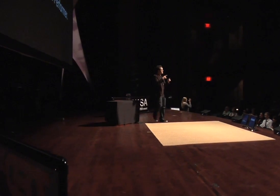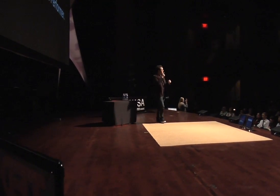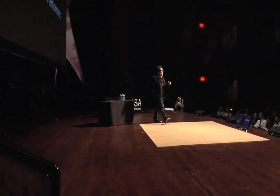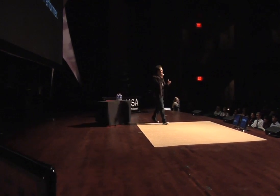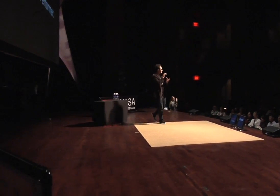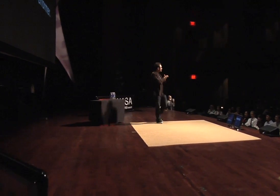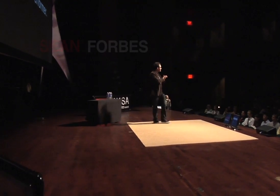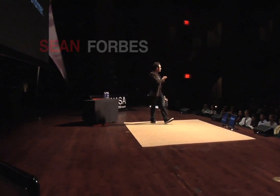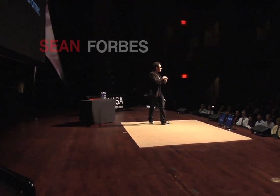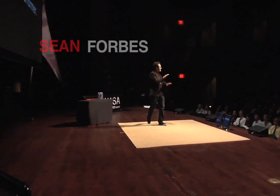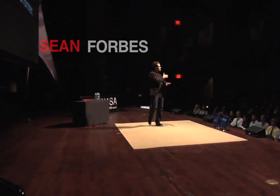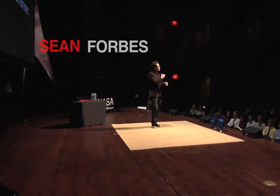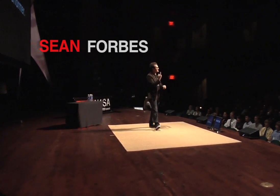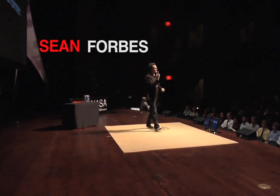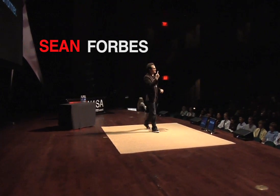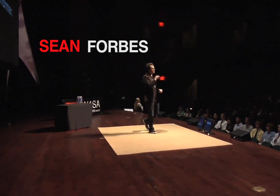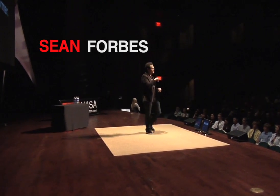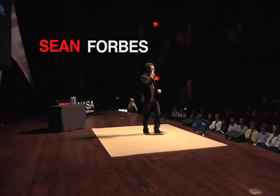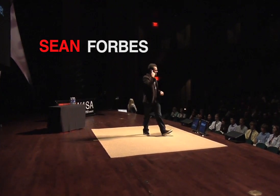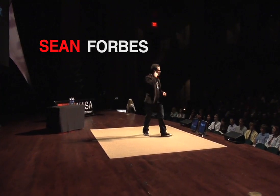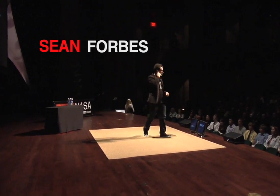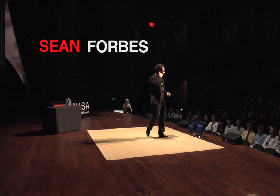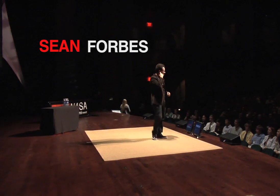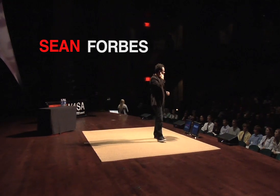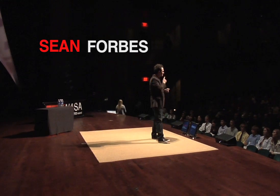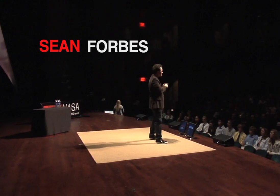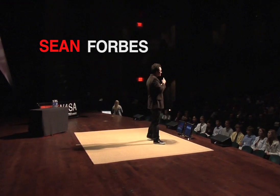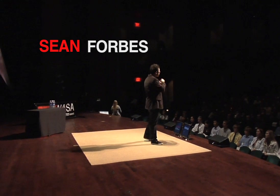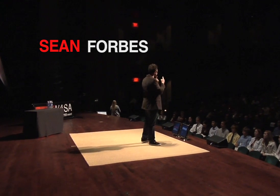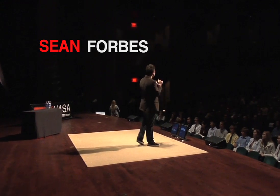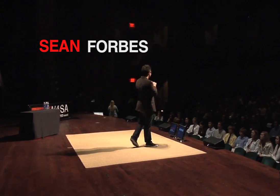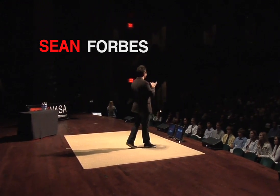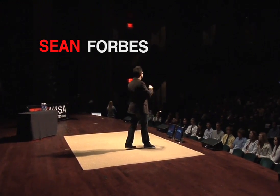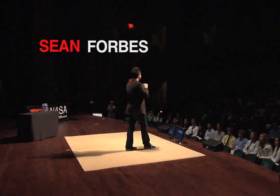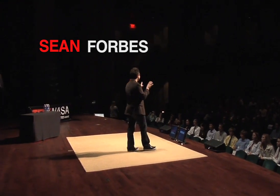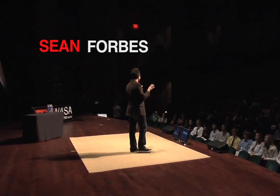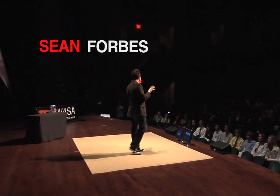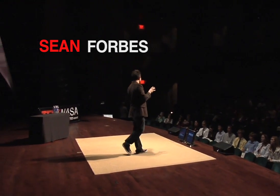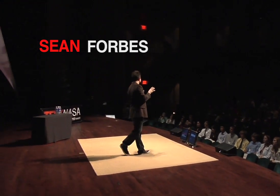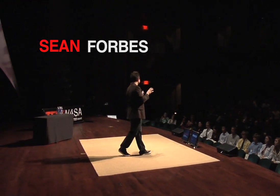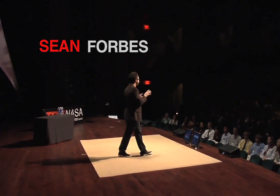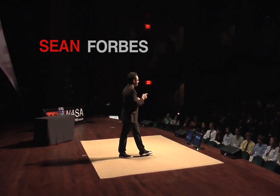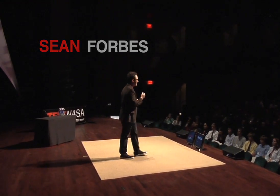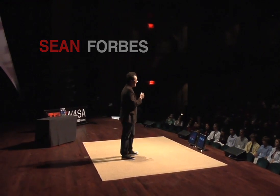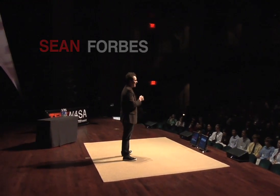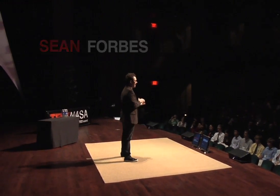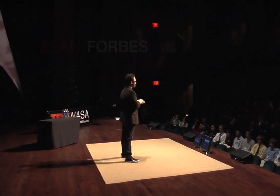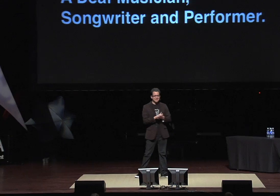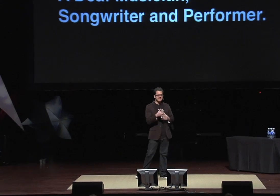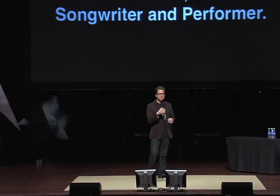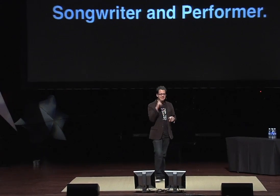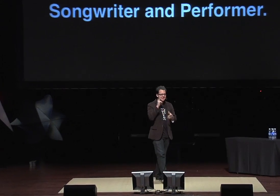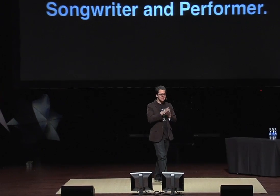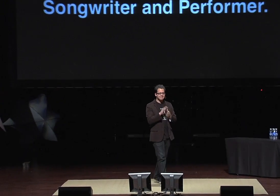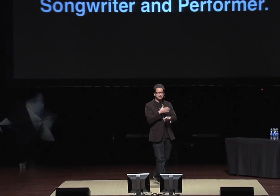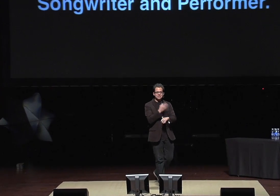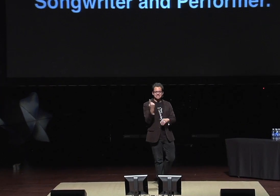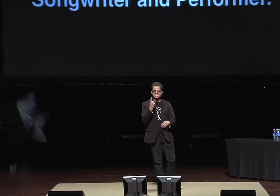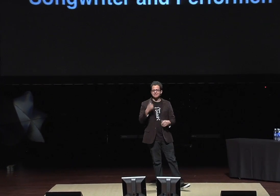Many people believe that music is something that's heard, but I disagree with that, obviously. I believe that music is something